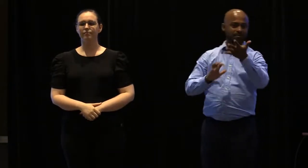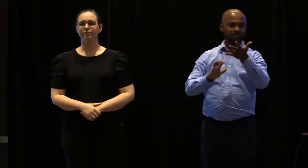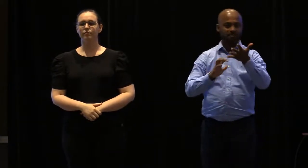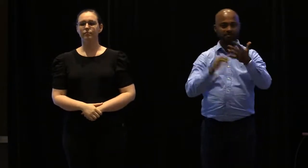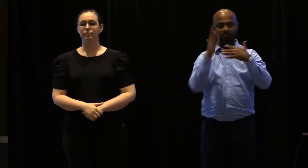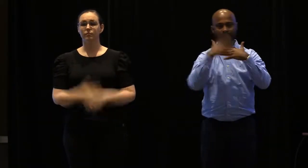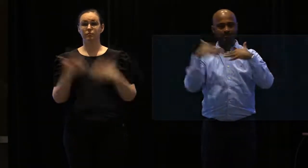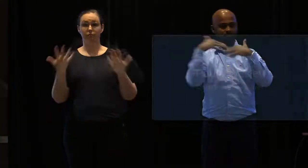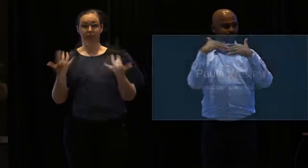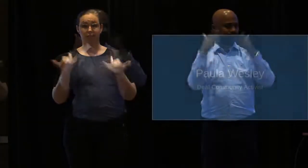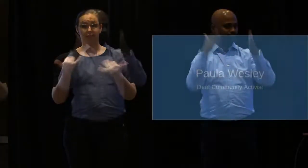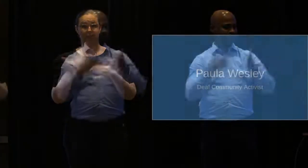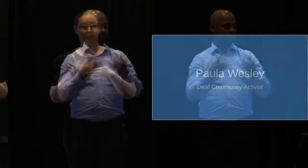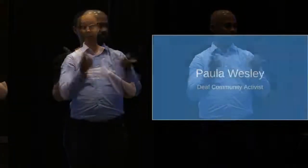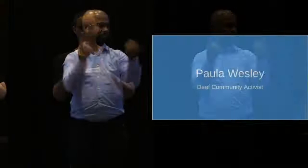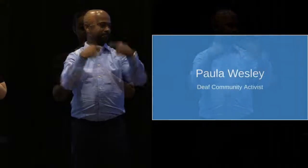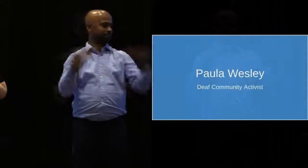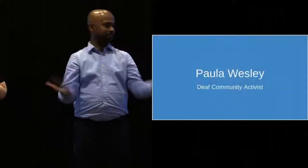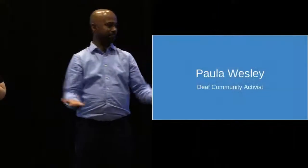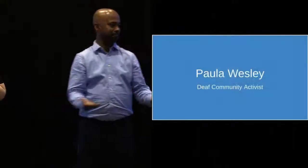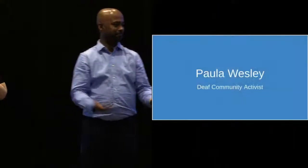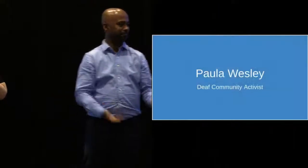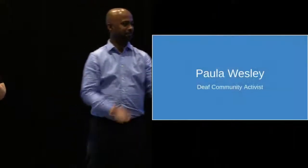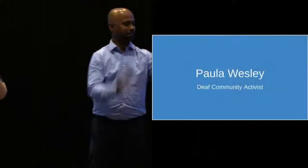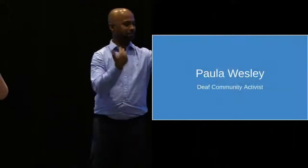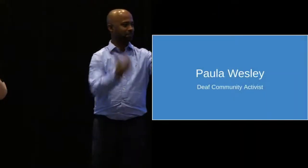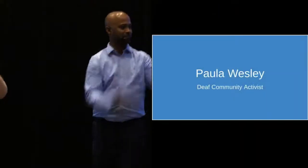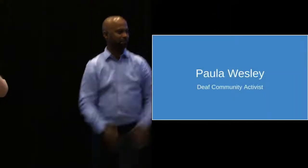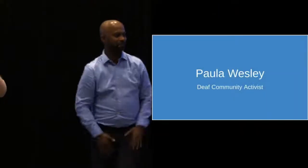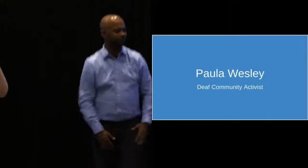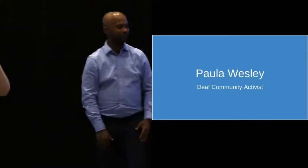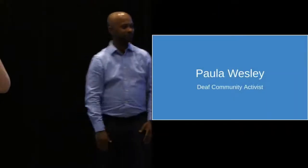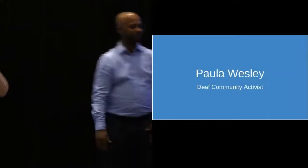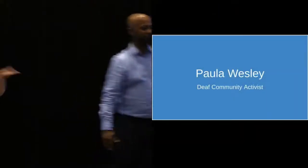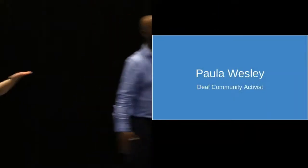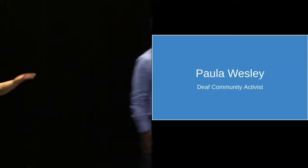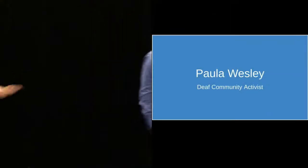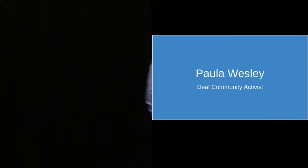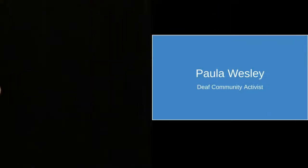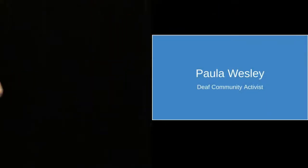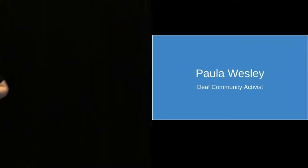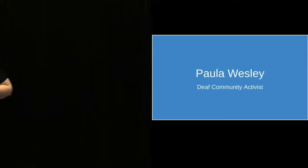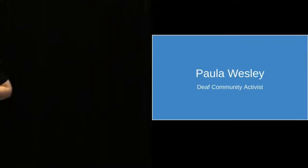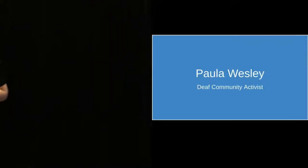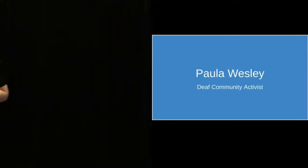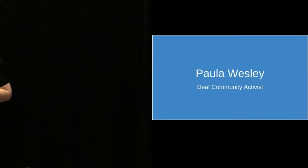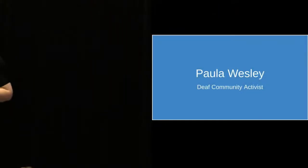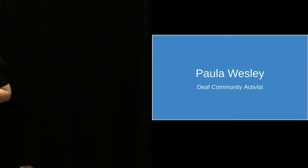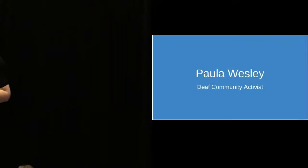Next up, Paula Wesley. An Indigenous individual, could you please come to the front?